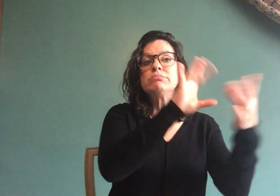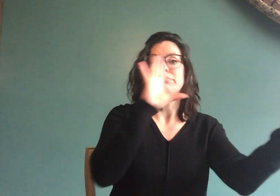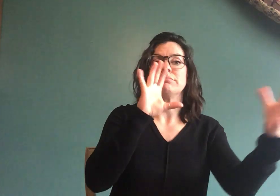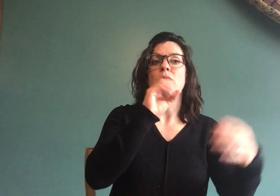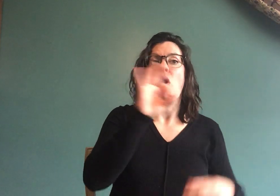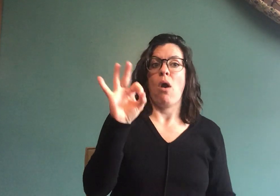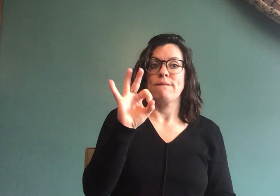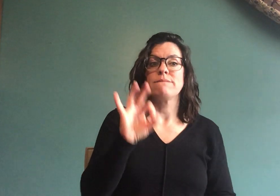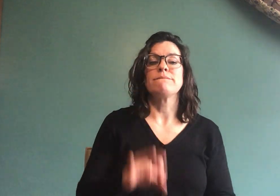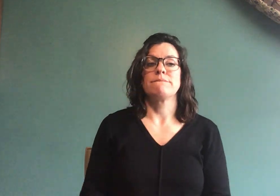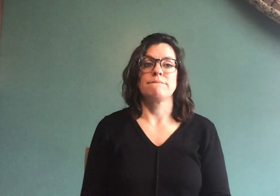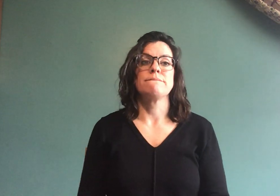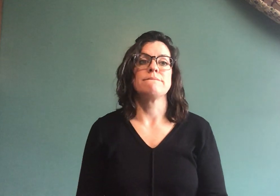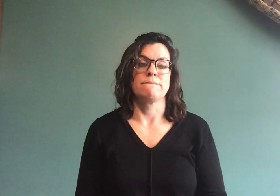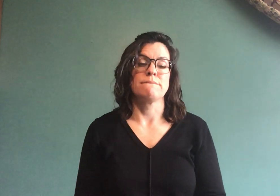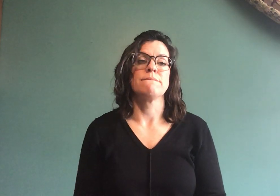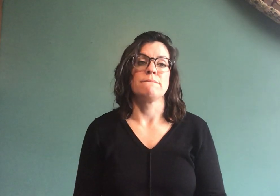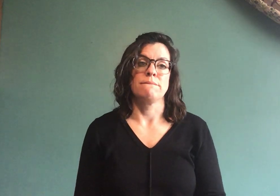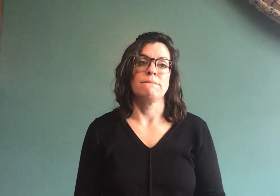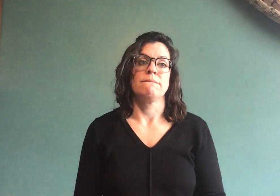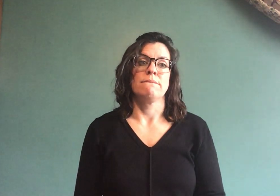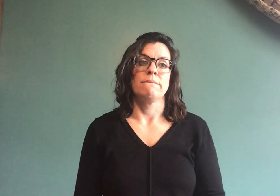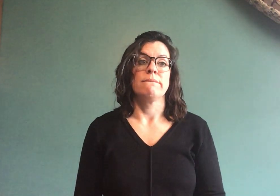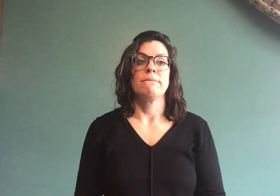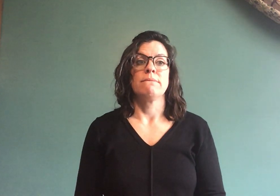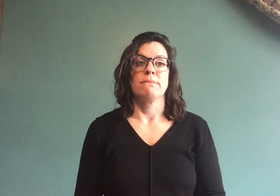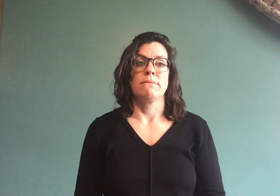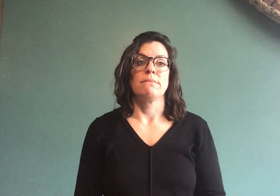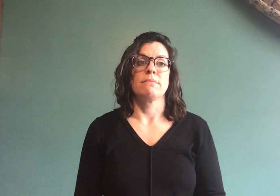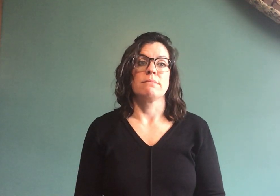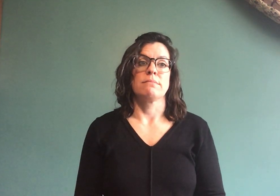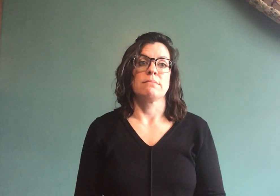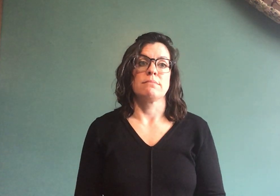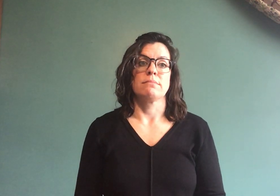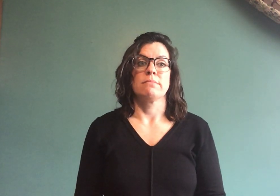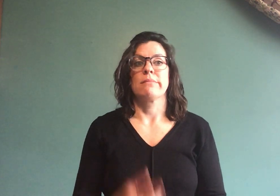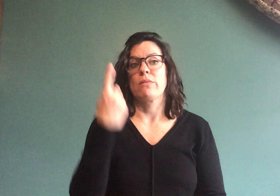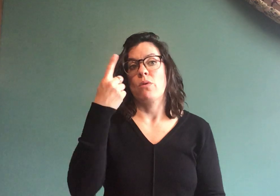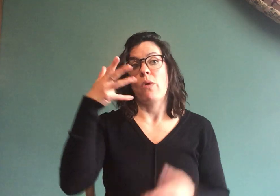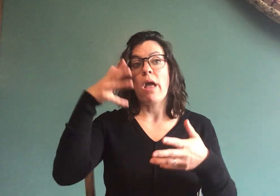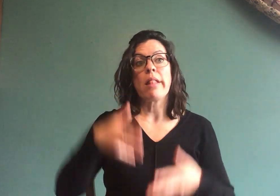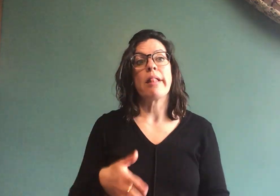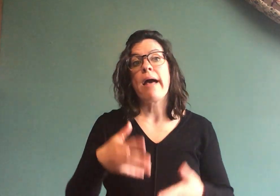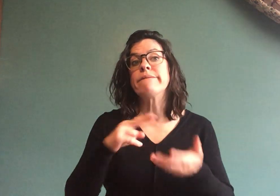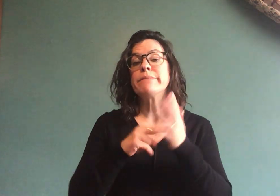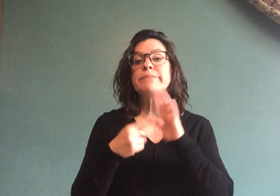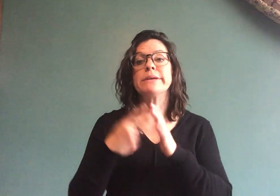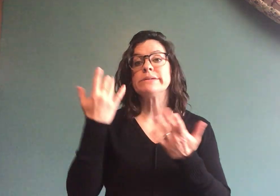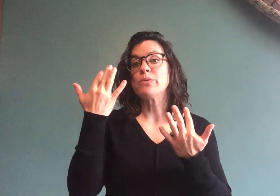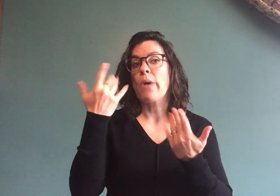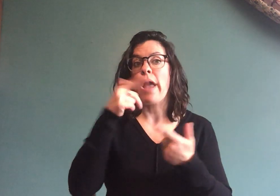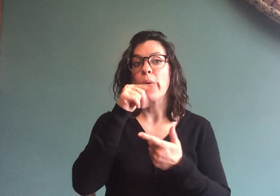means we got to wait for the principal to come and take his lock off, or whoever's on